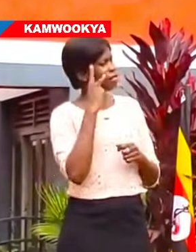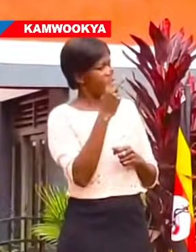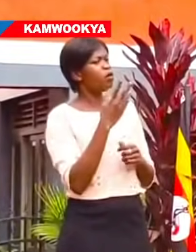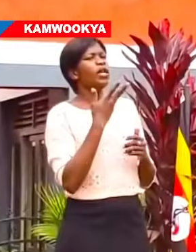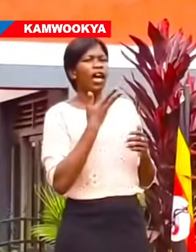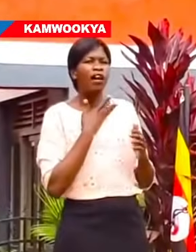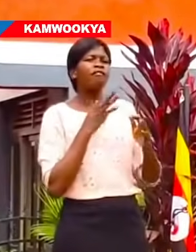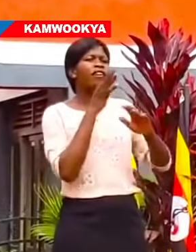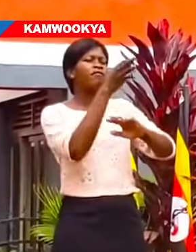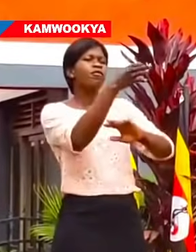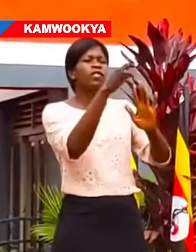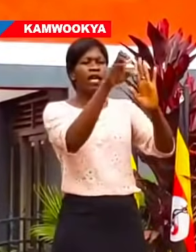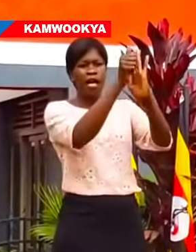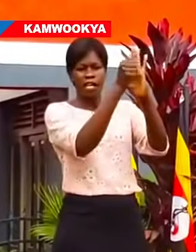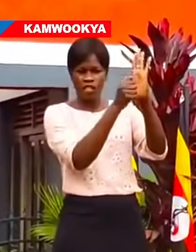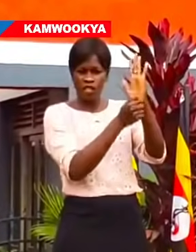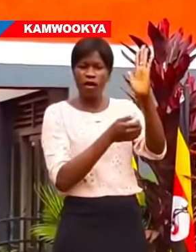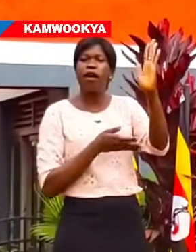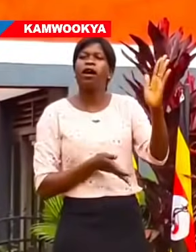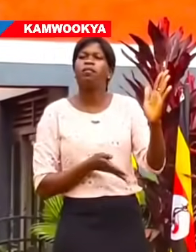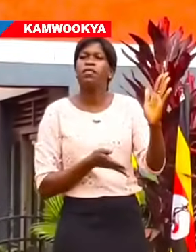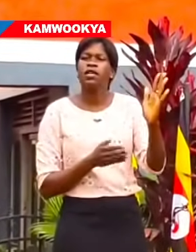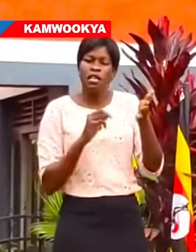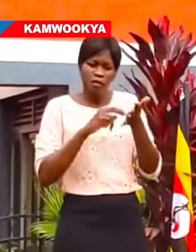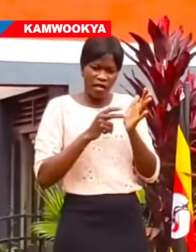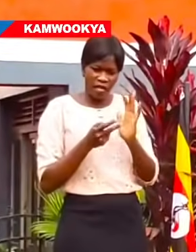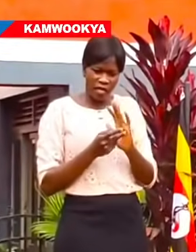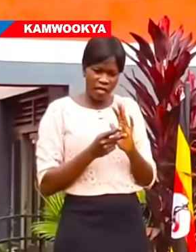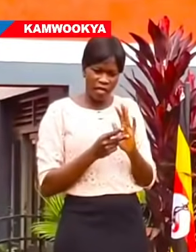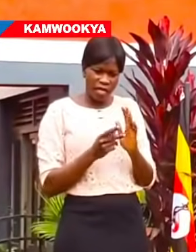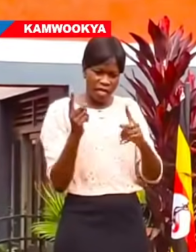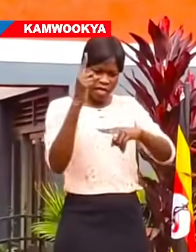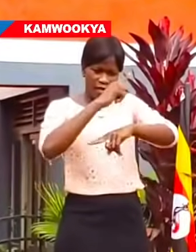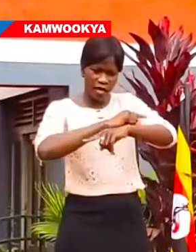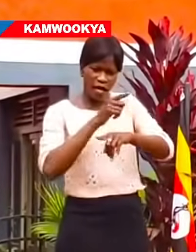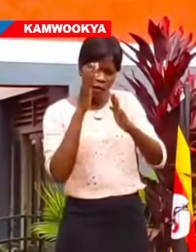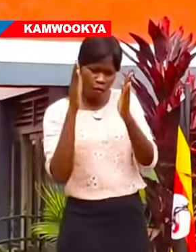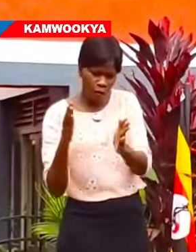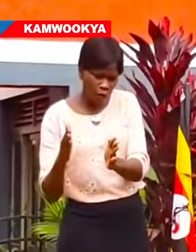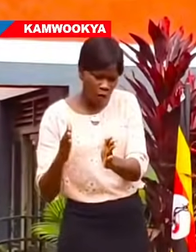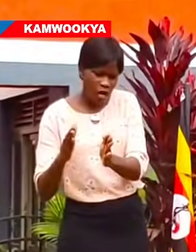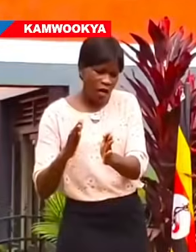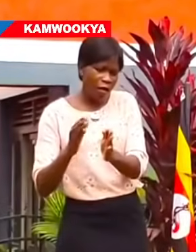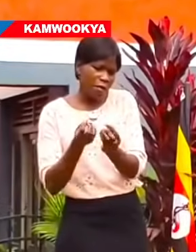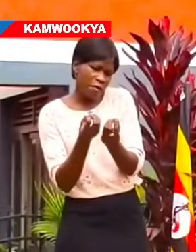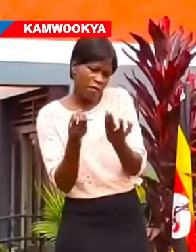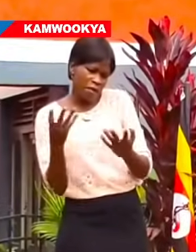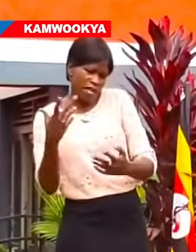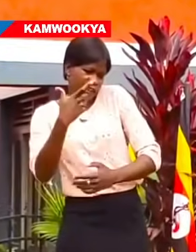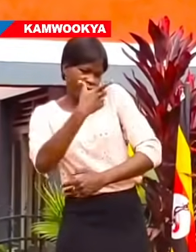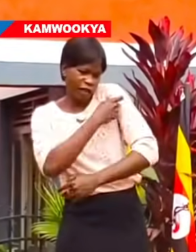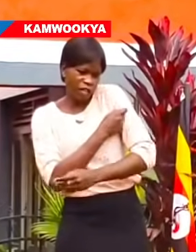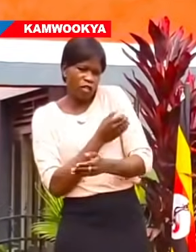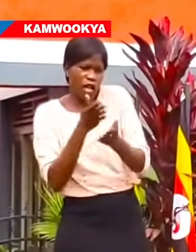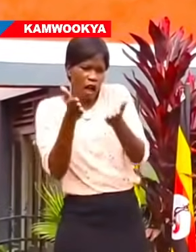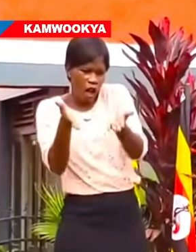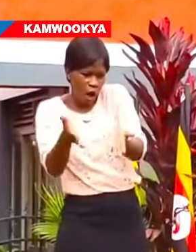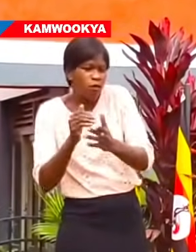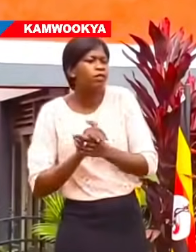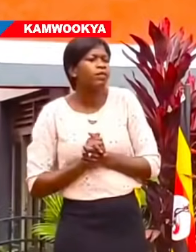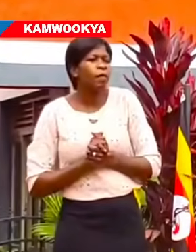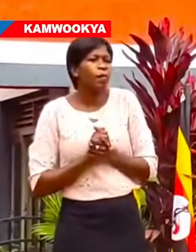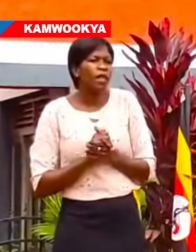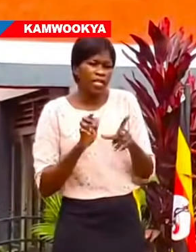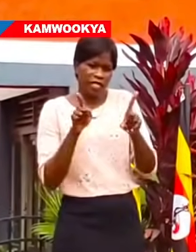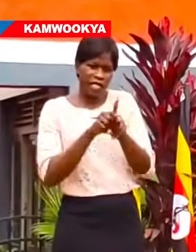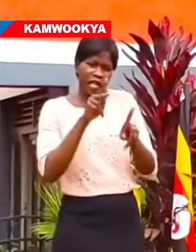we are getting by this date so many vaccines as donations. We are getting by this date so many vaccines that